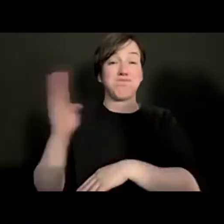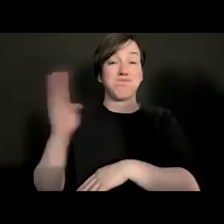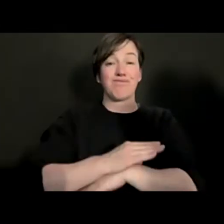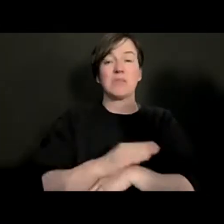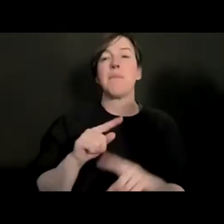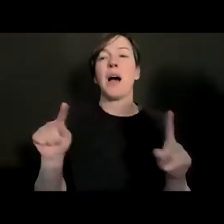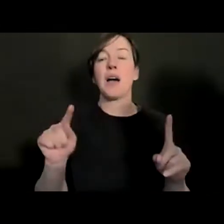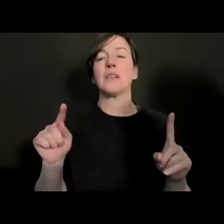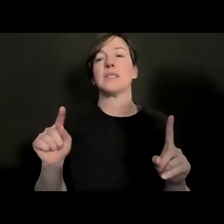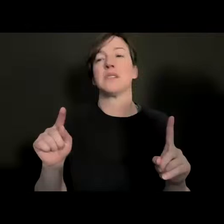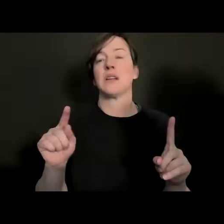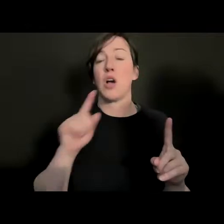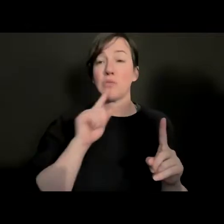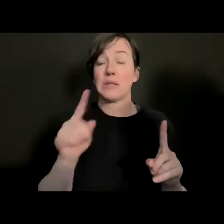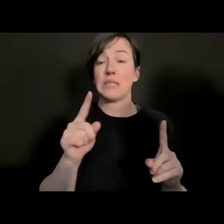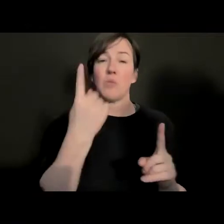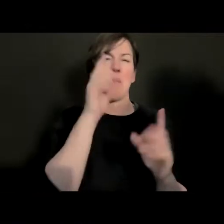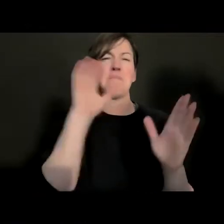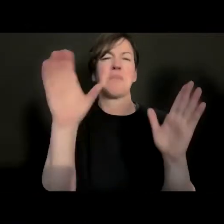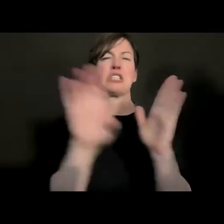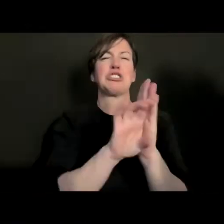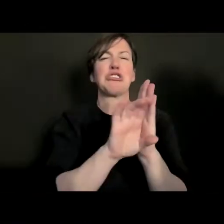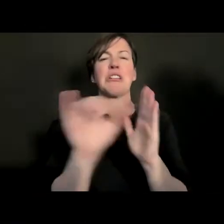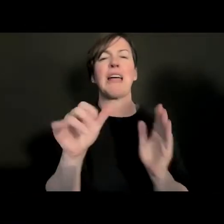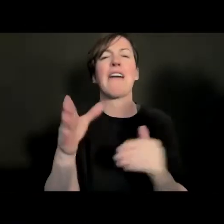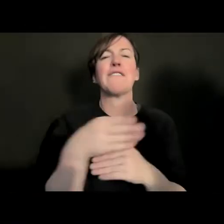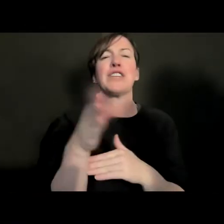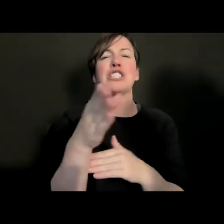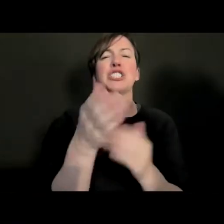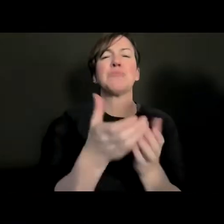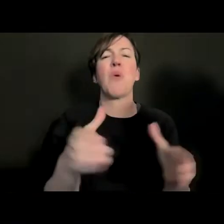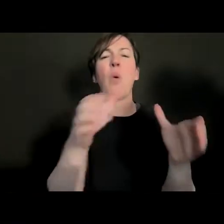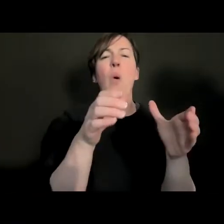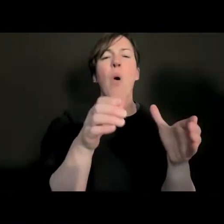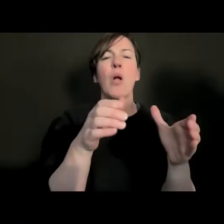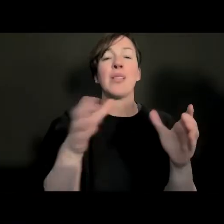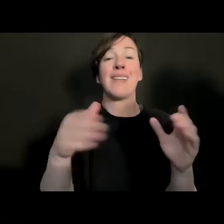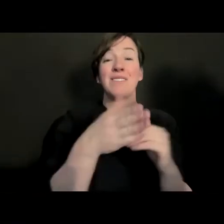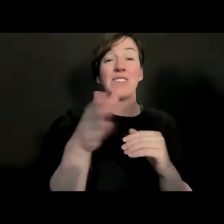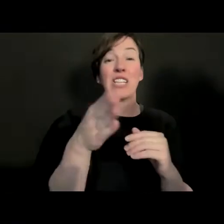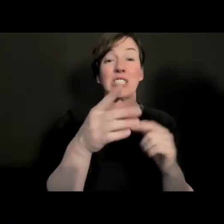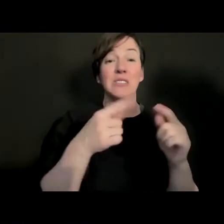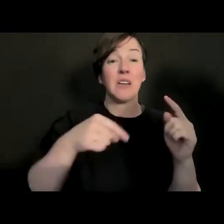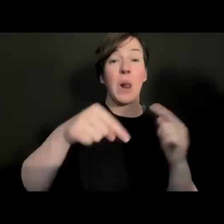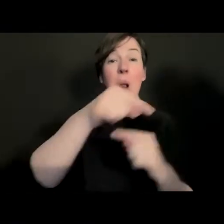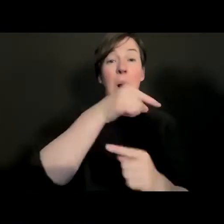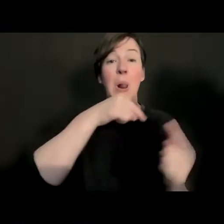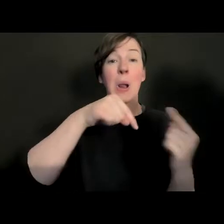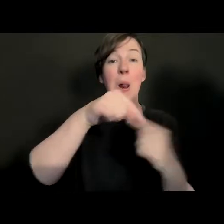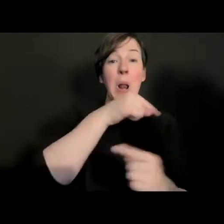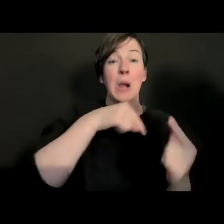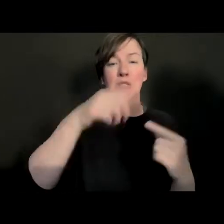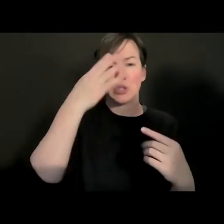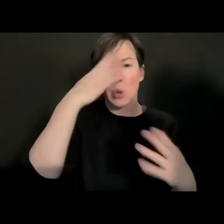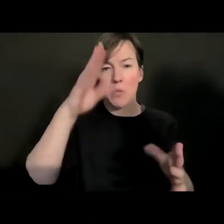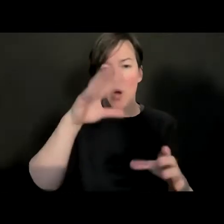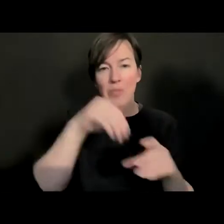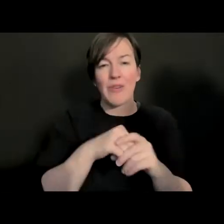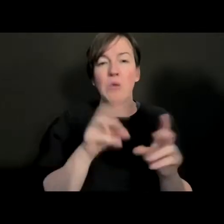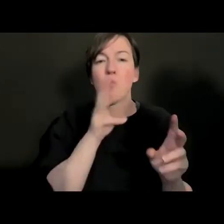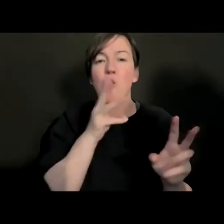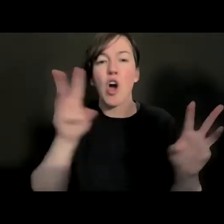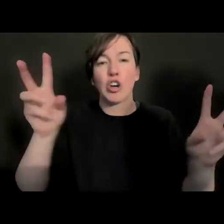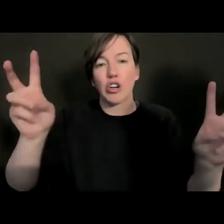There was a picture of like a fishbowl, and the fish doesn't always know they're a fish, right? That they're living in water. And so it's